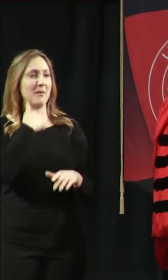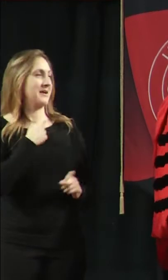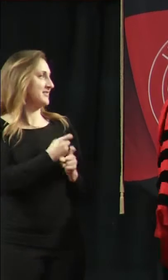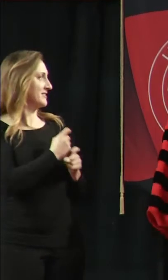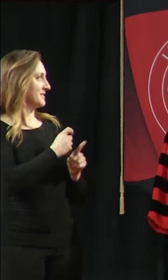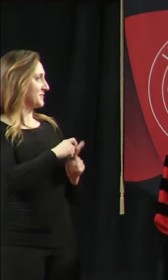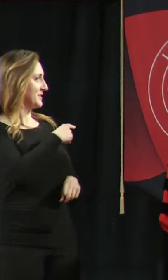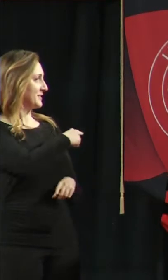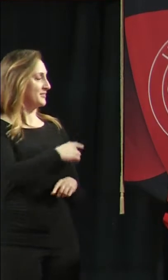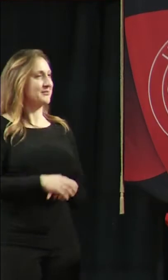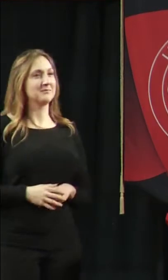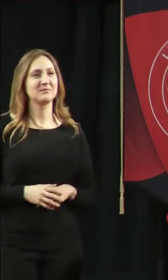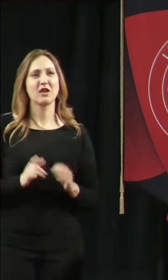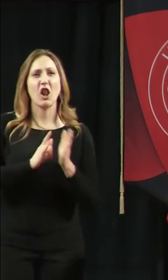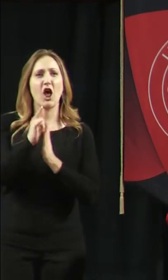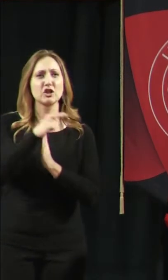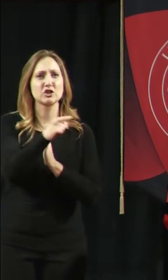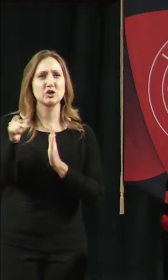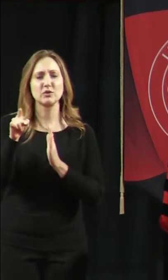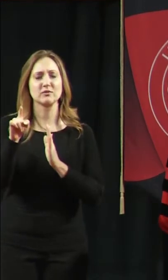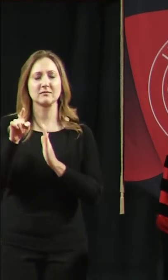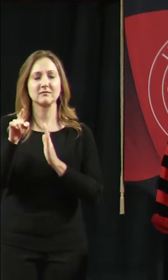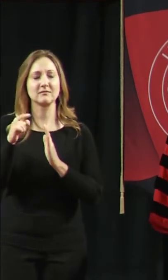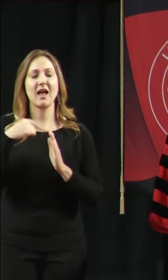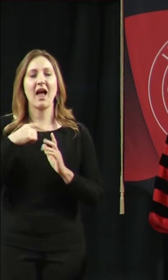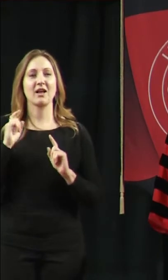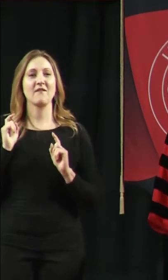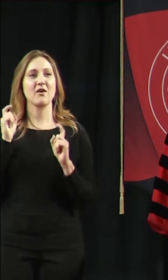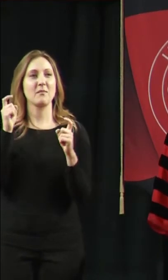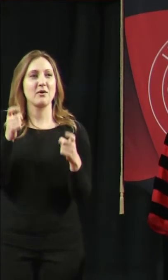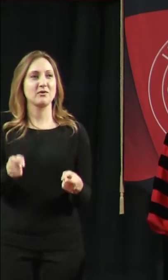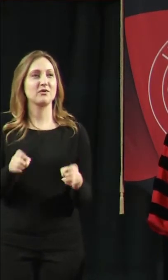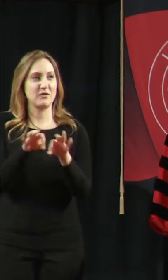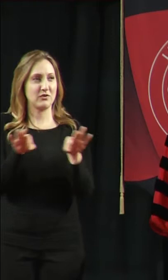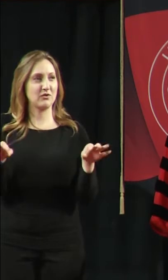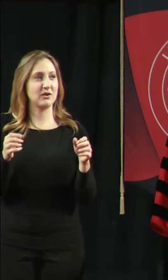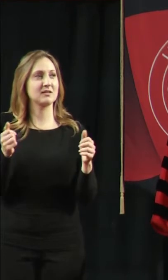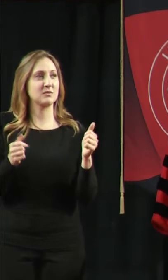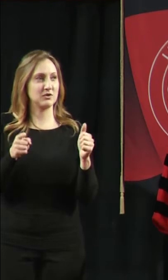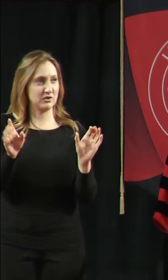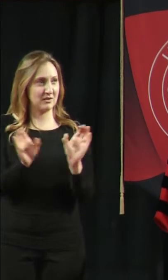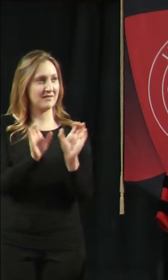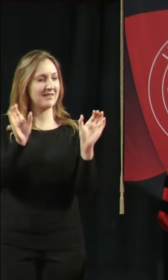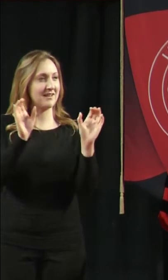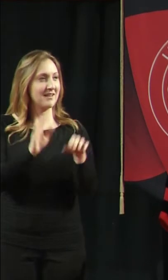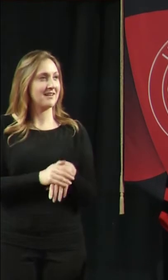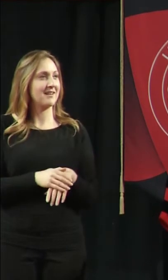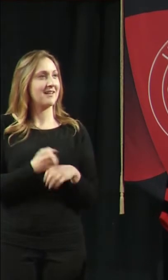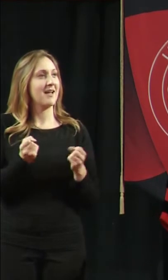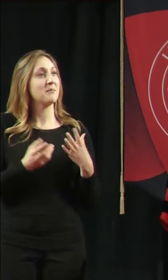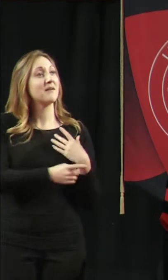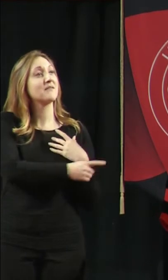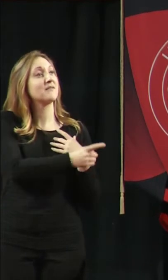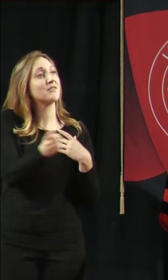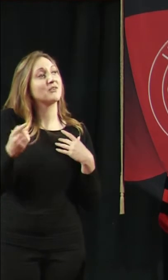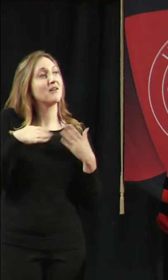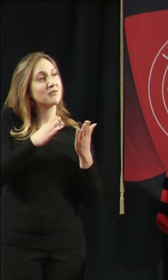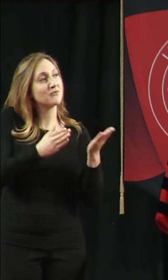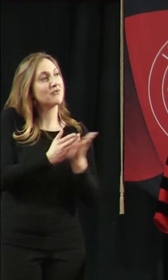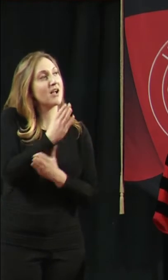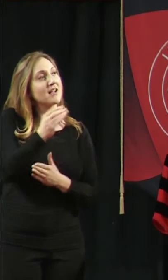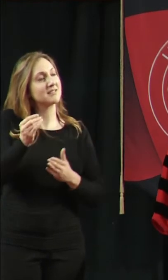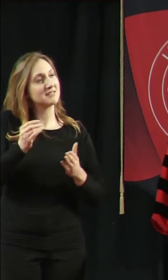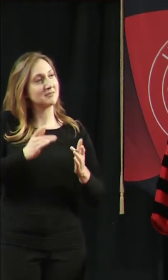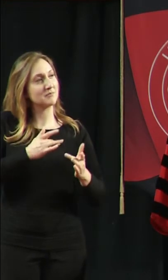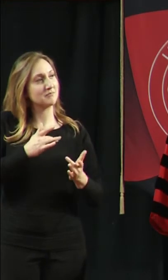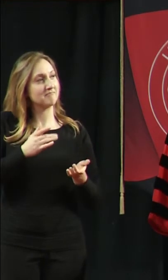sorry. No, wait, let me go back. I confer upon you the degrees for which you have been certified, admitting you to all rights and privileges